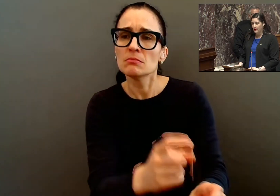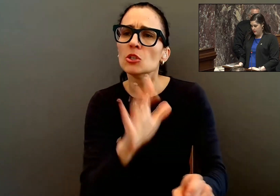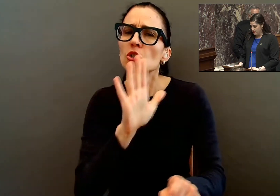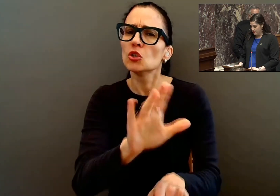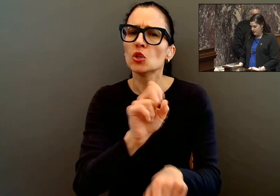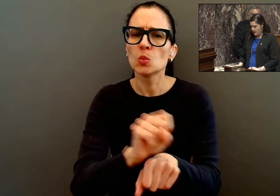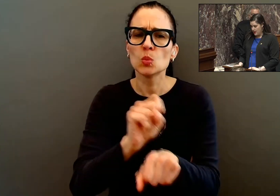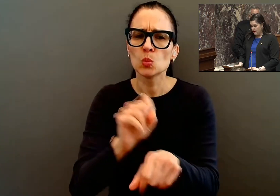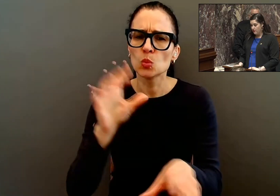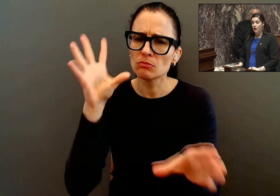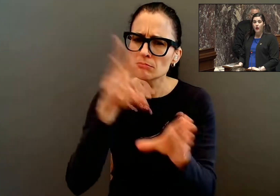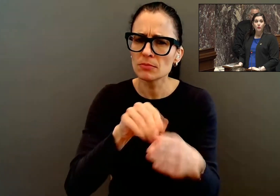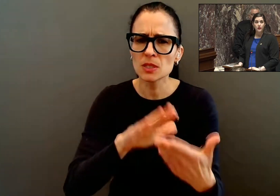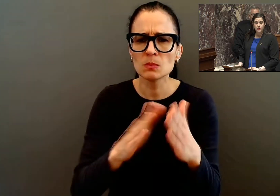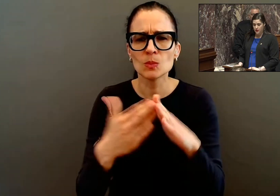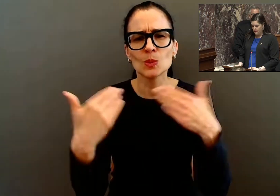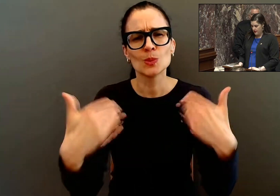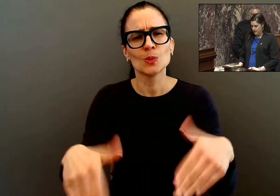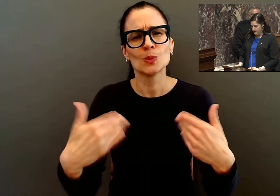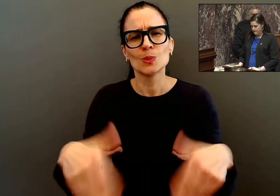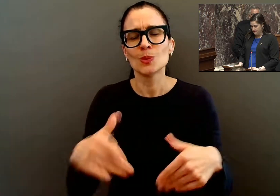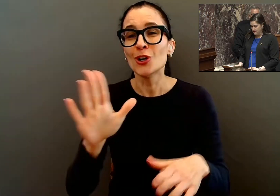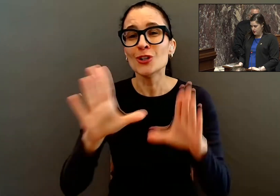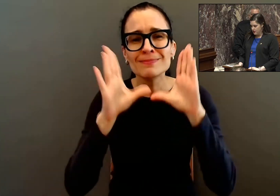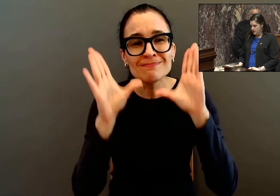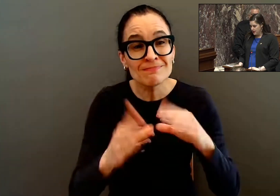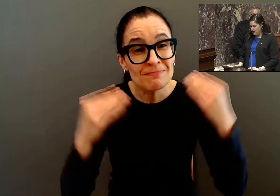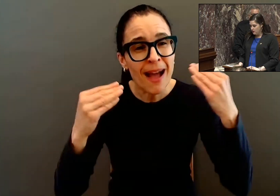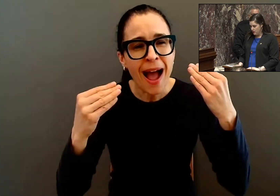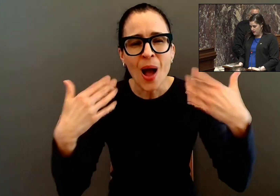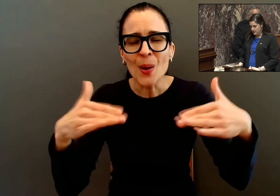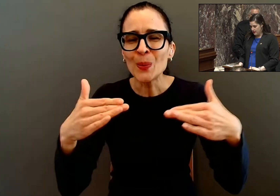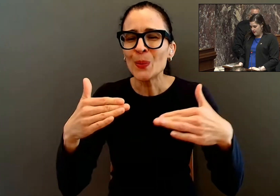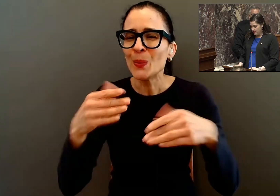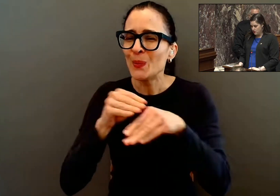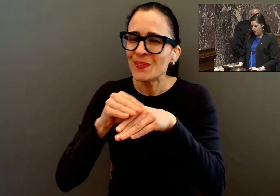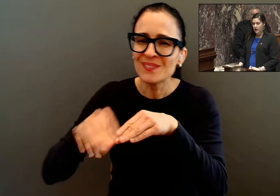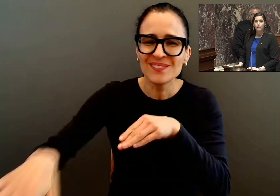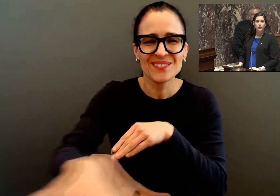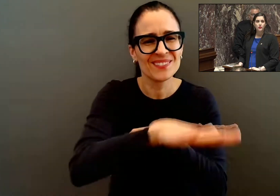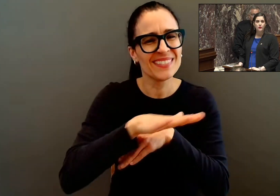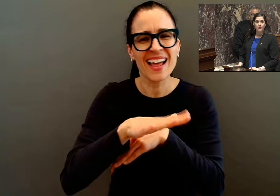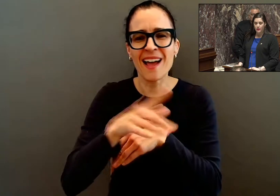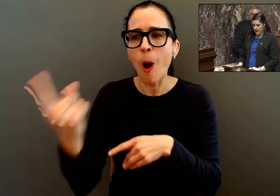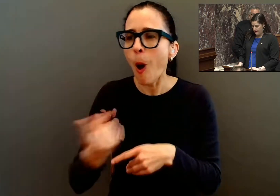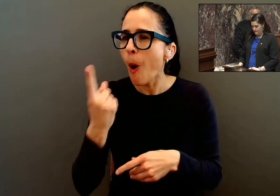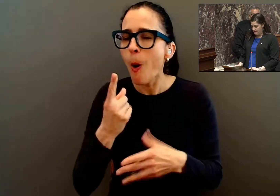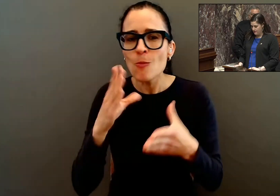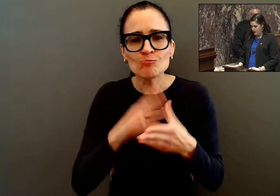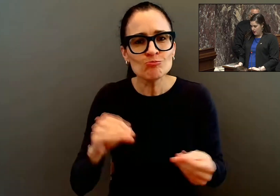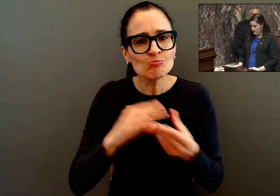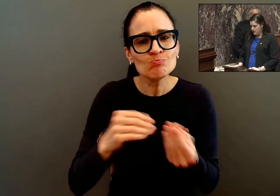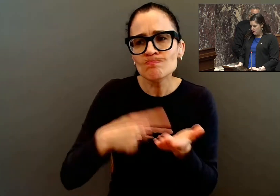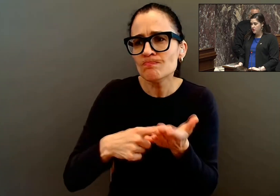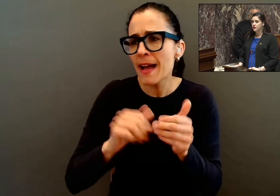for her members and for all British Columbians. Today you'll notice many of us are wearing blue to remember Kim. This was her